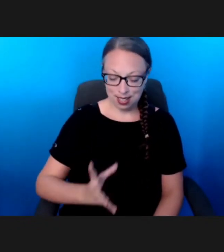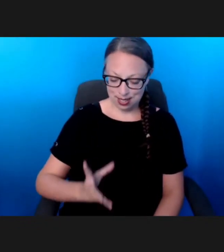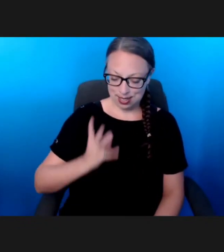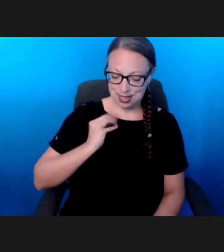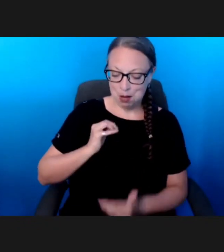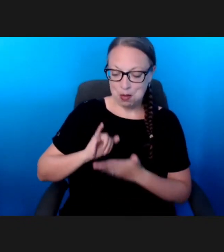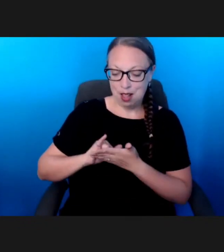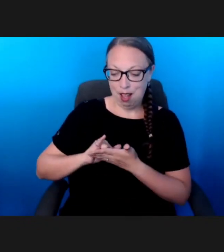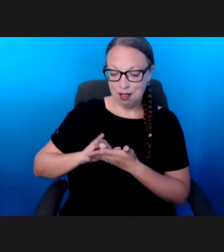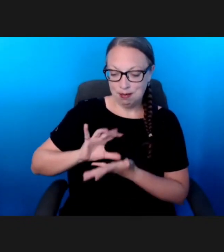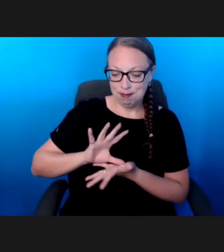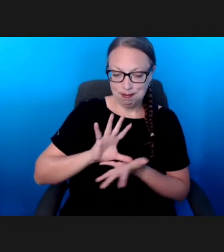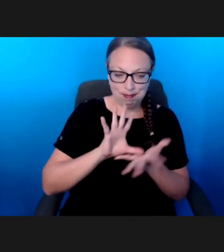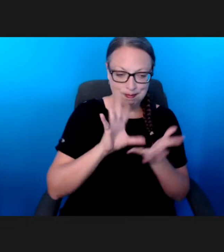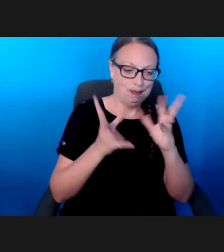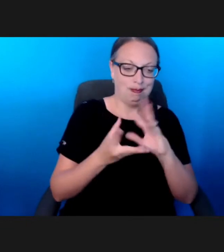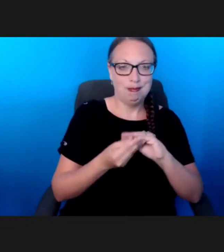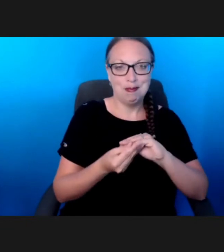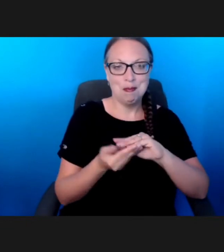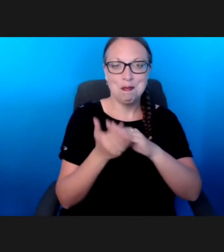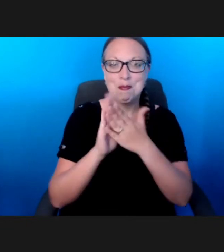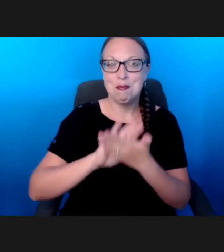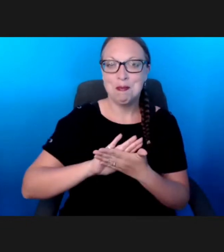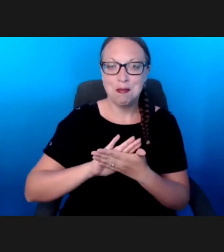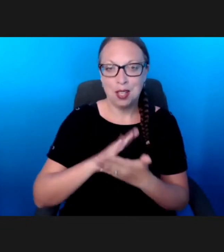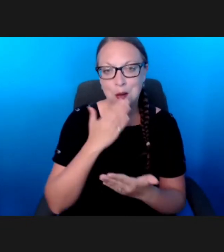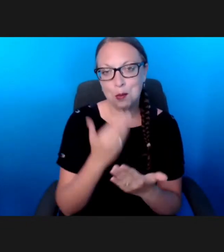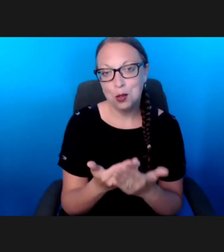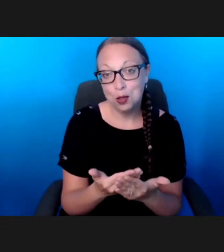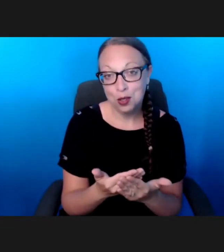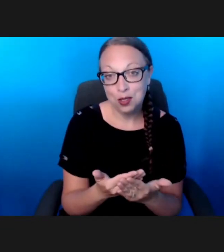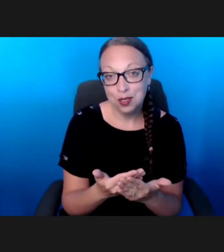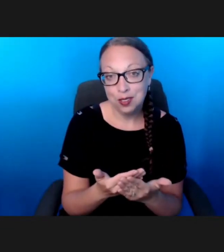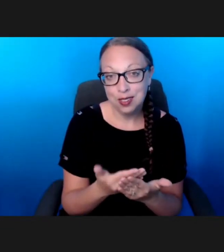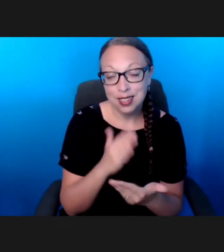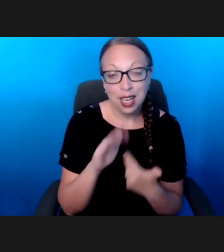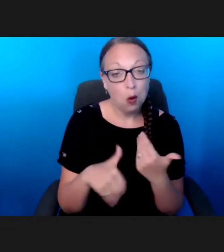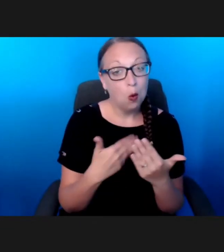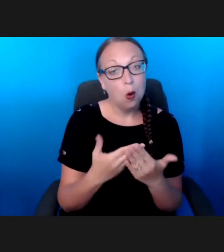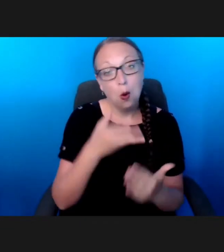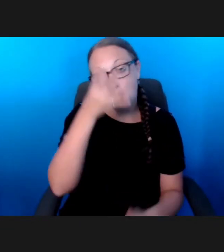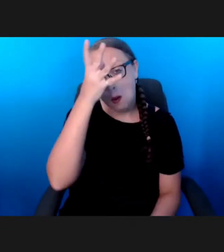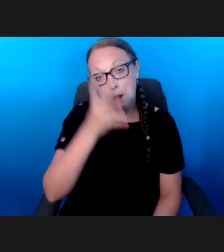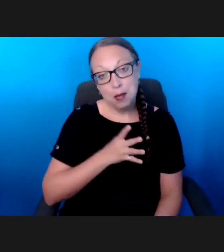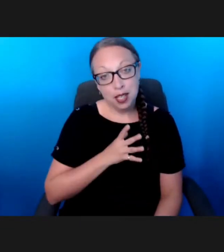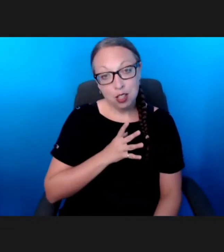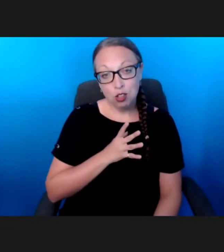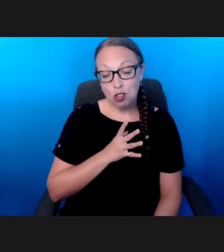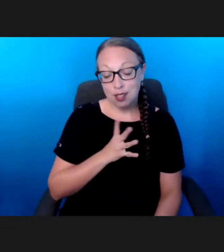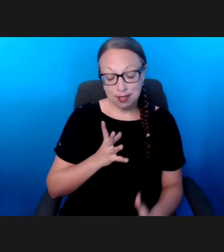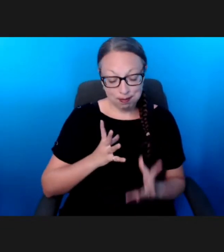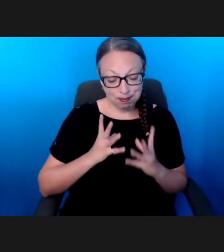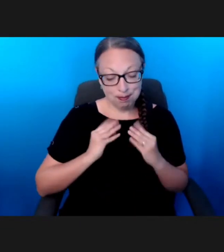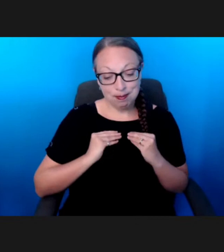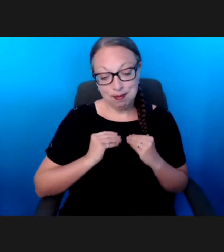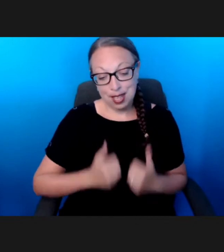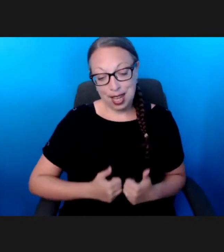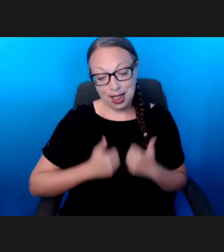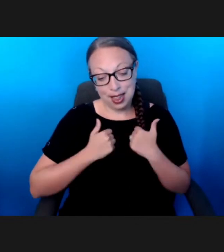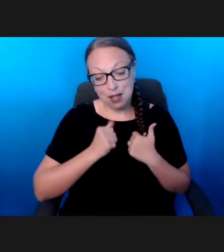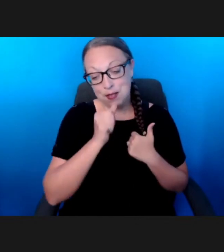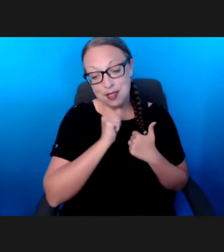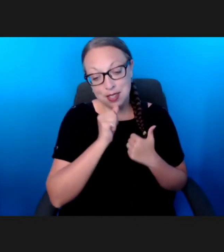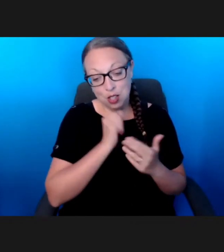good. However, all men live with the losses that compile,